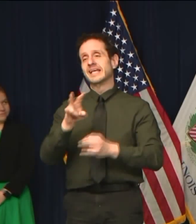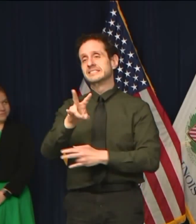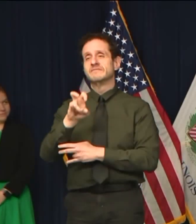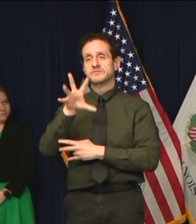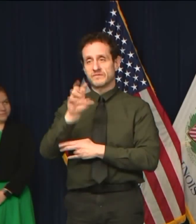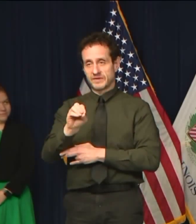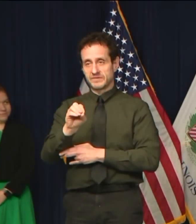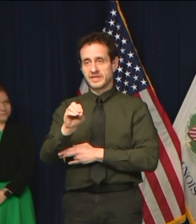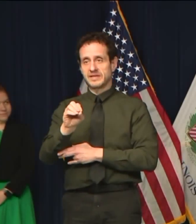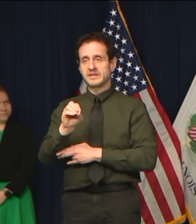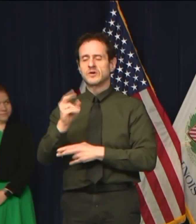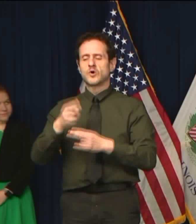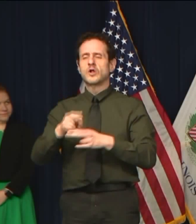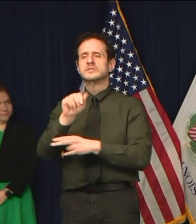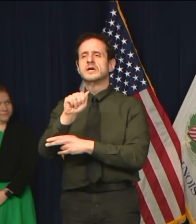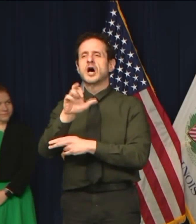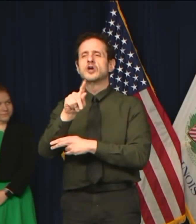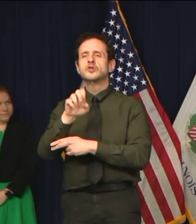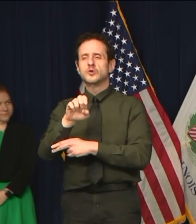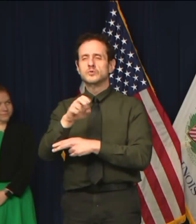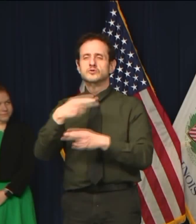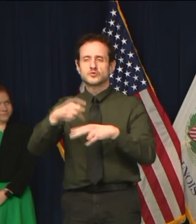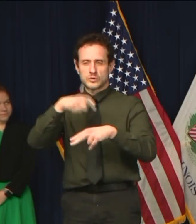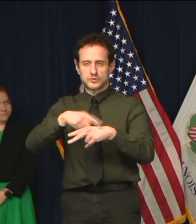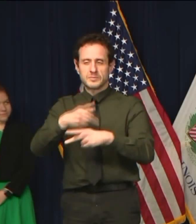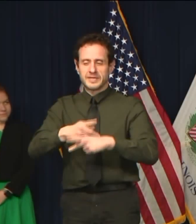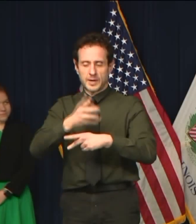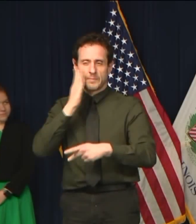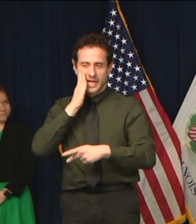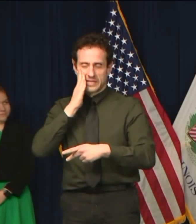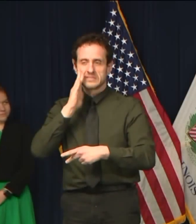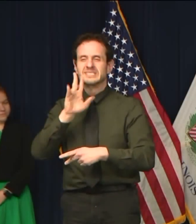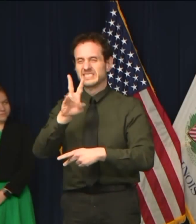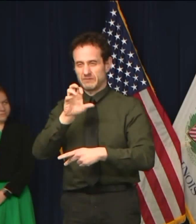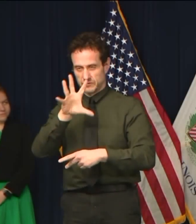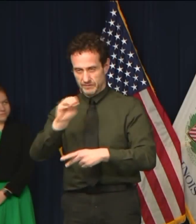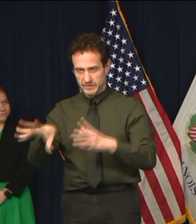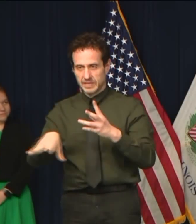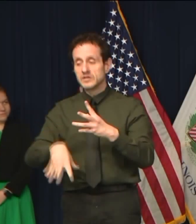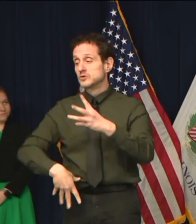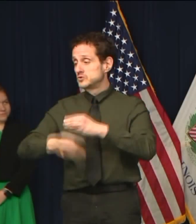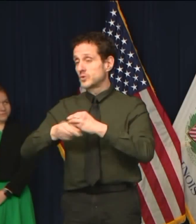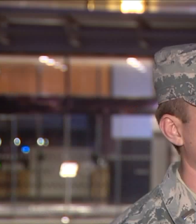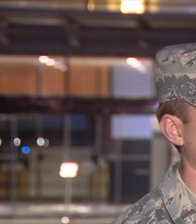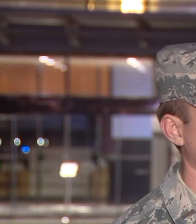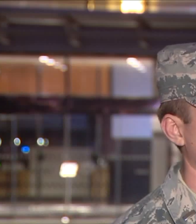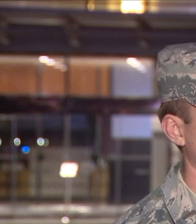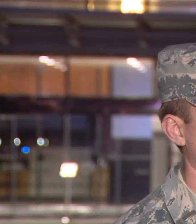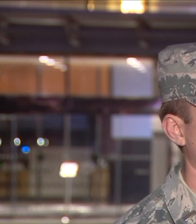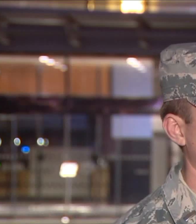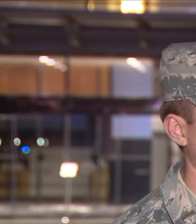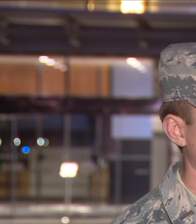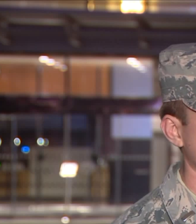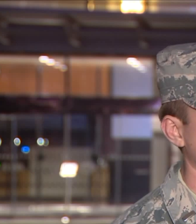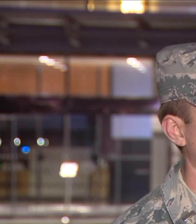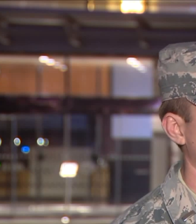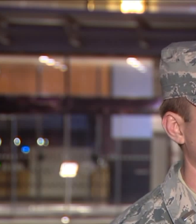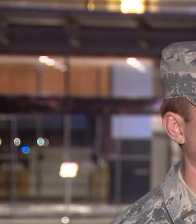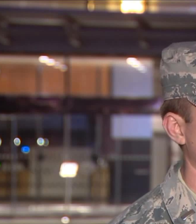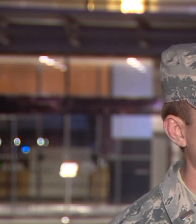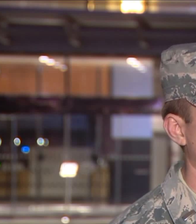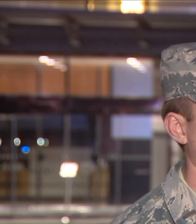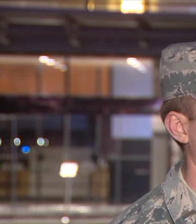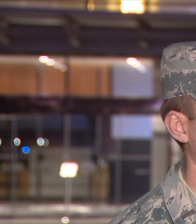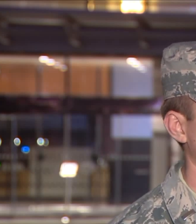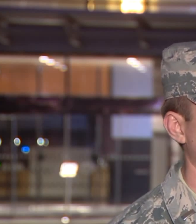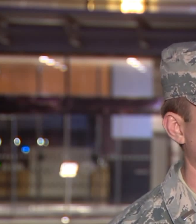the end of the month, bringing us to a total of 3,000 beds at McCormick Place. Putting in all the wheelchairs,